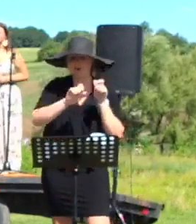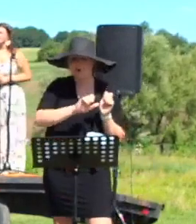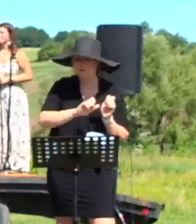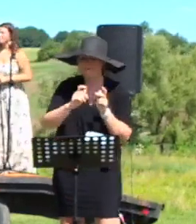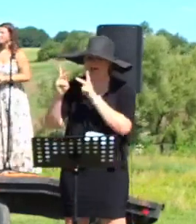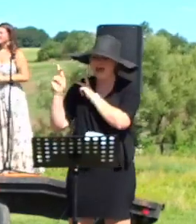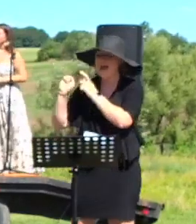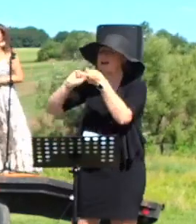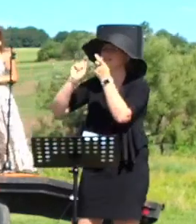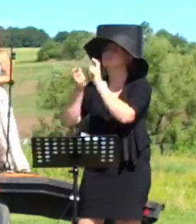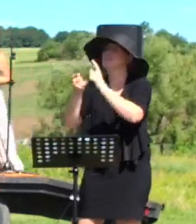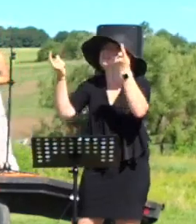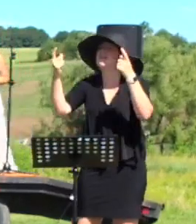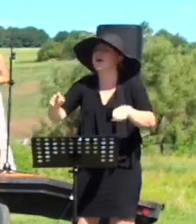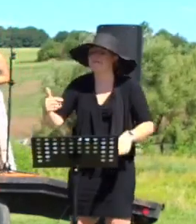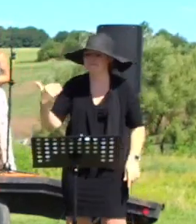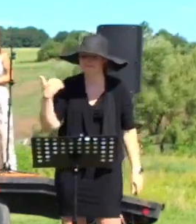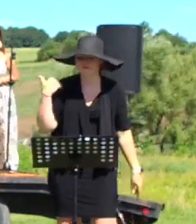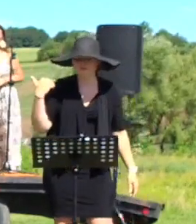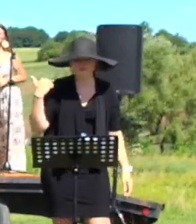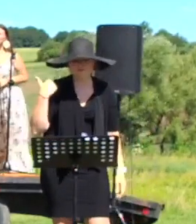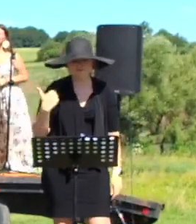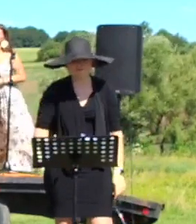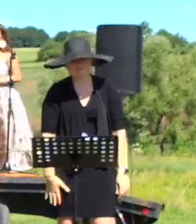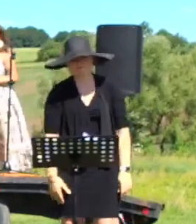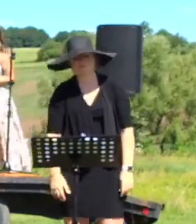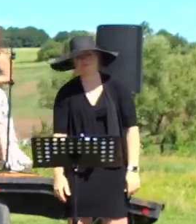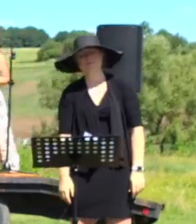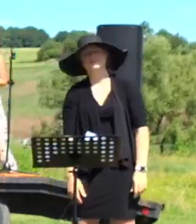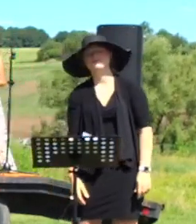Can't go back to the beginning.